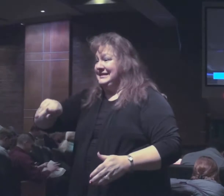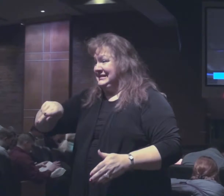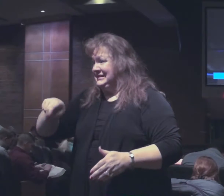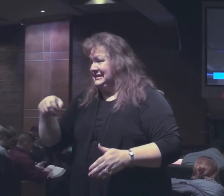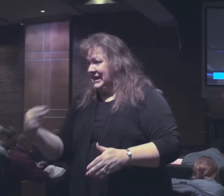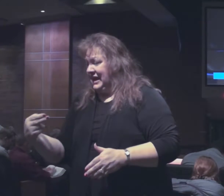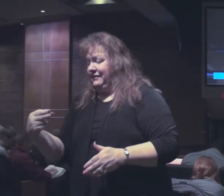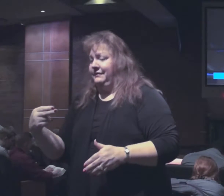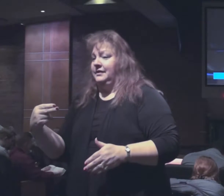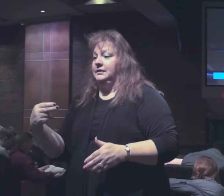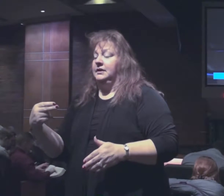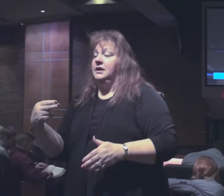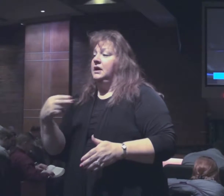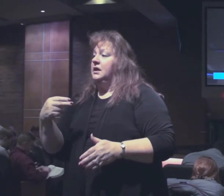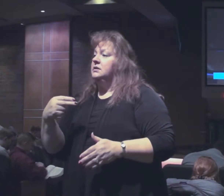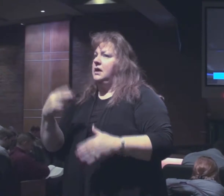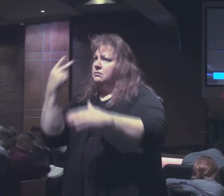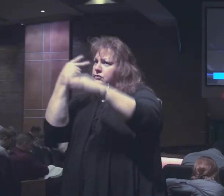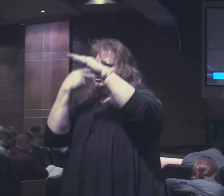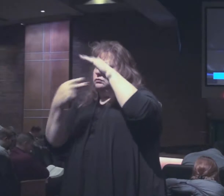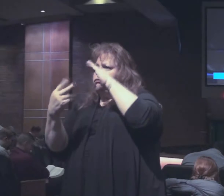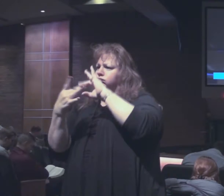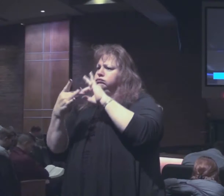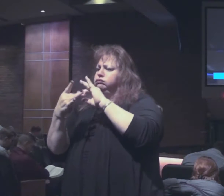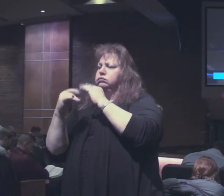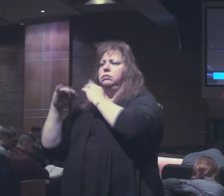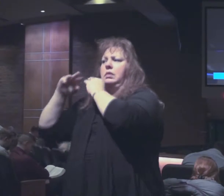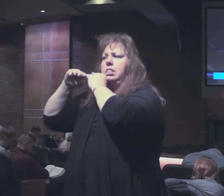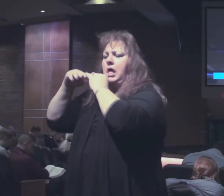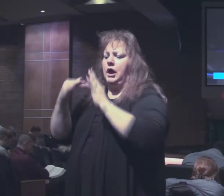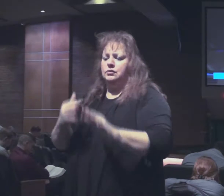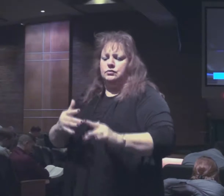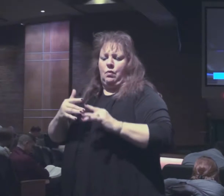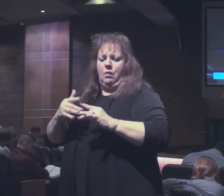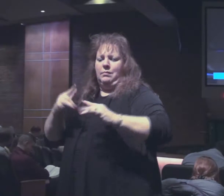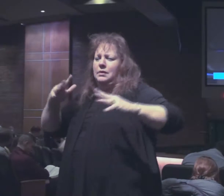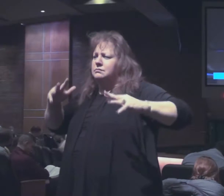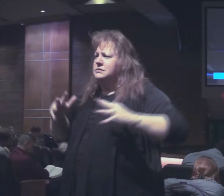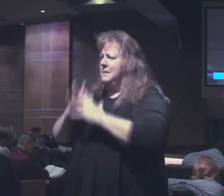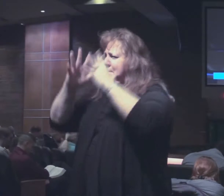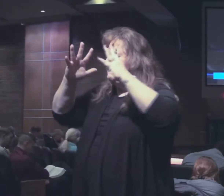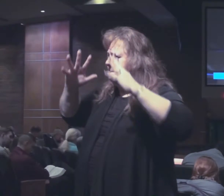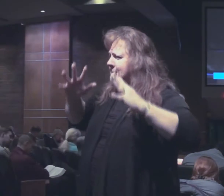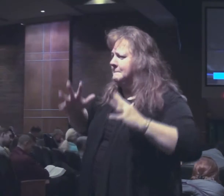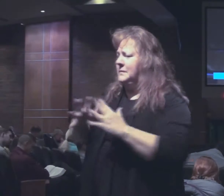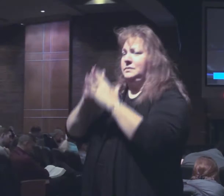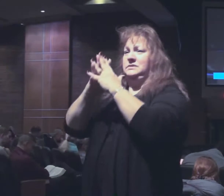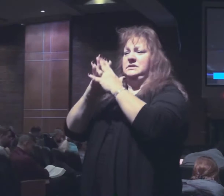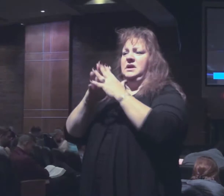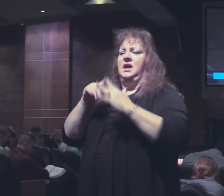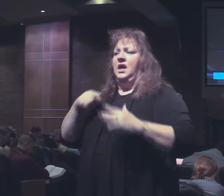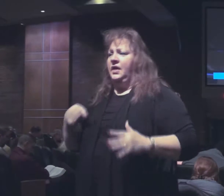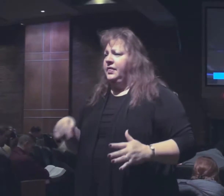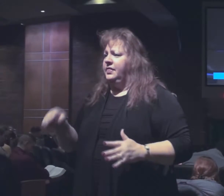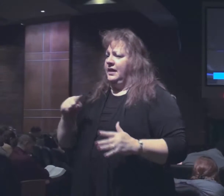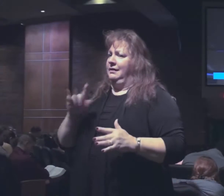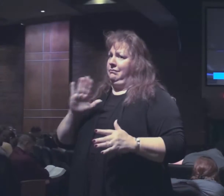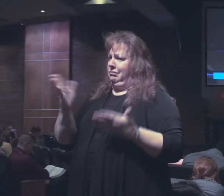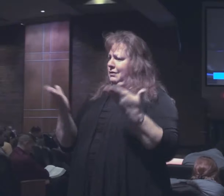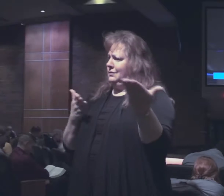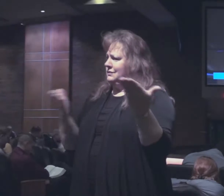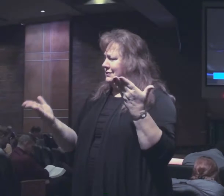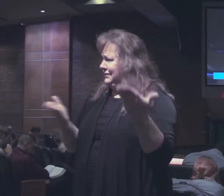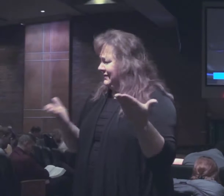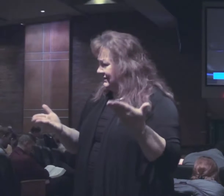and of Jeduthun, who were to prophesy with lyres, harps, cymbals. And the number of those who performed their service,